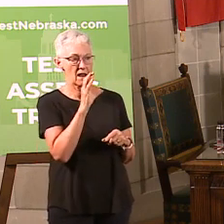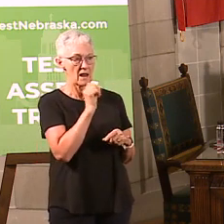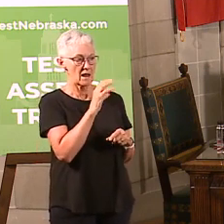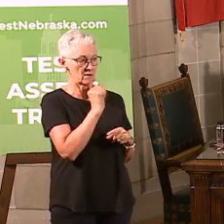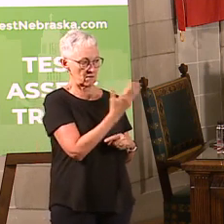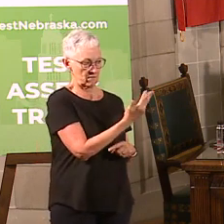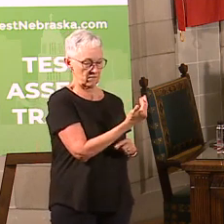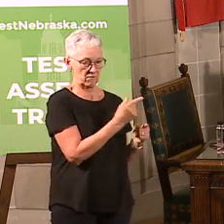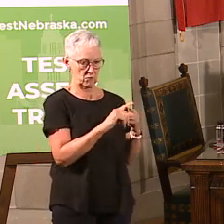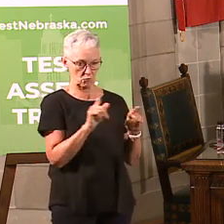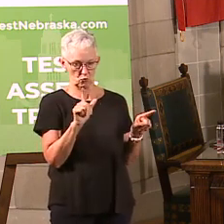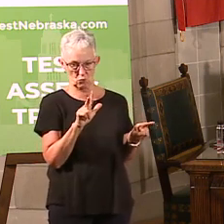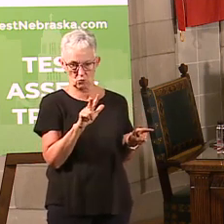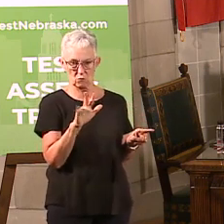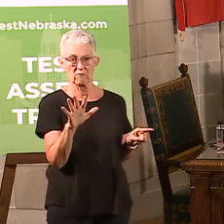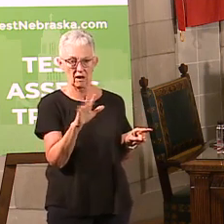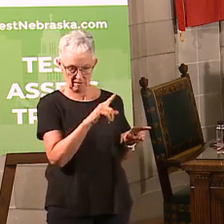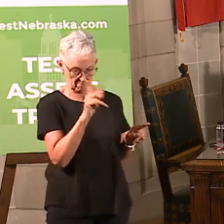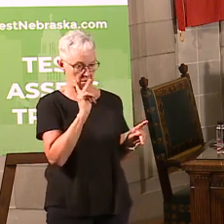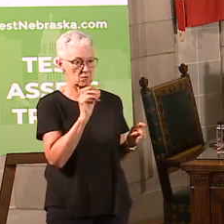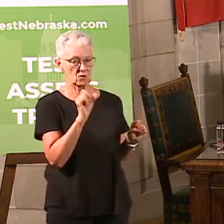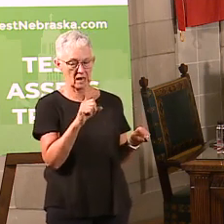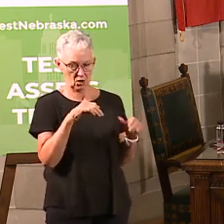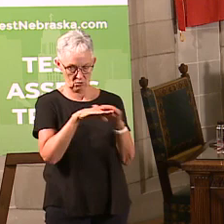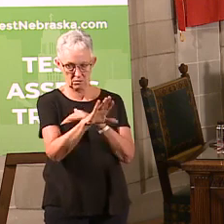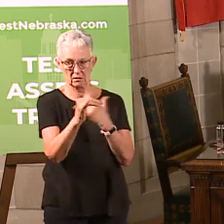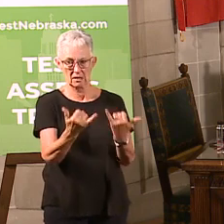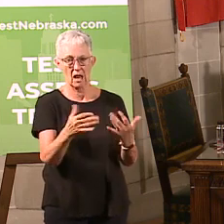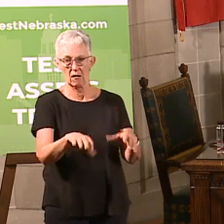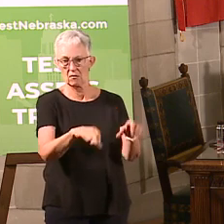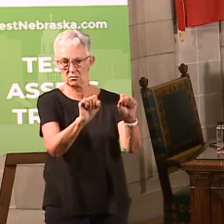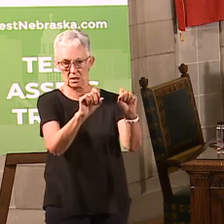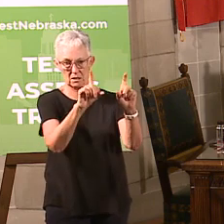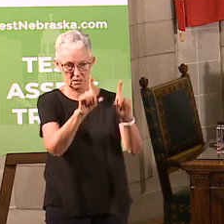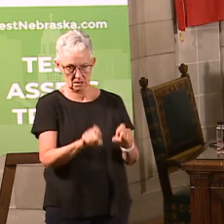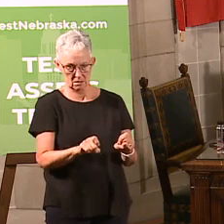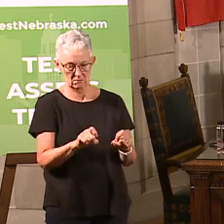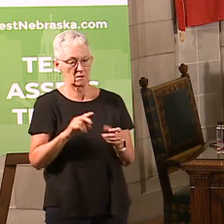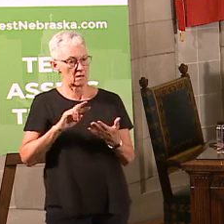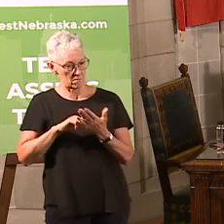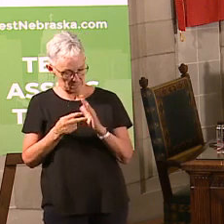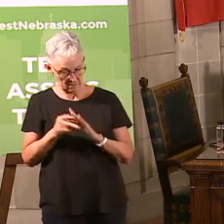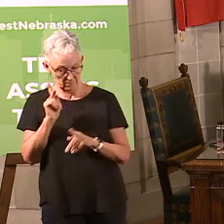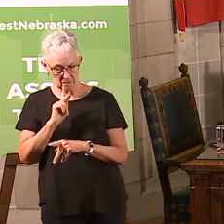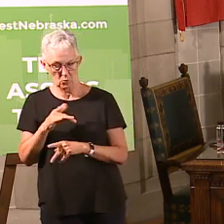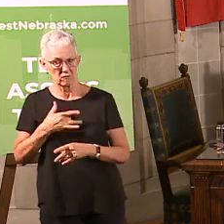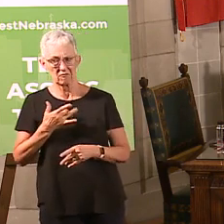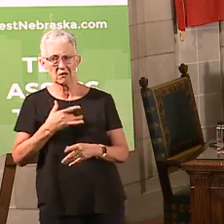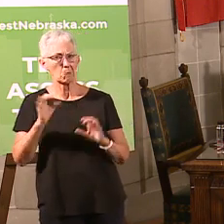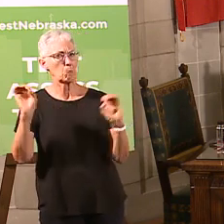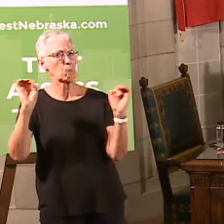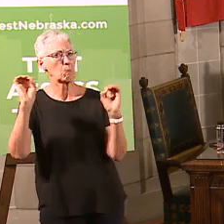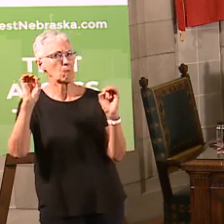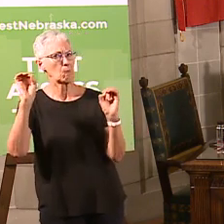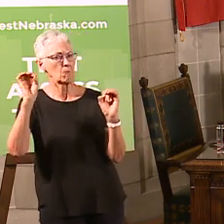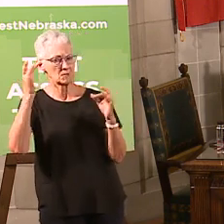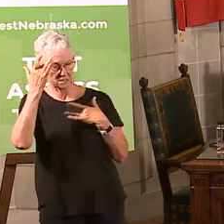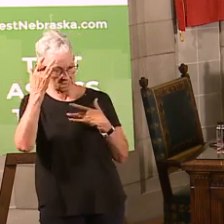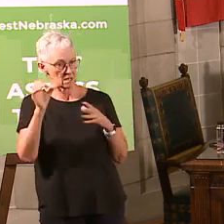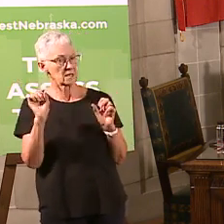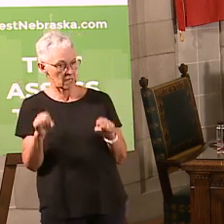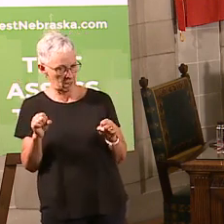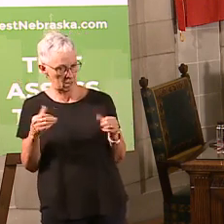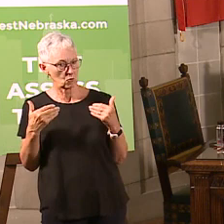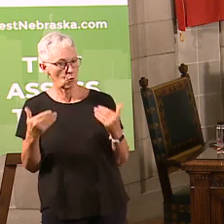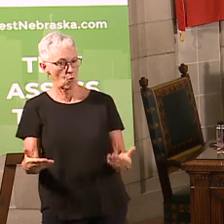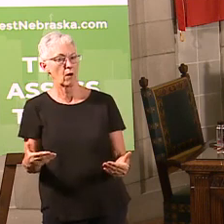restrictions there so those folks can go get tested. And so yes, we are testing asymptomatic people. So it is much broader base as we're going in,